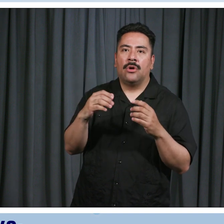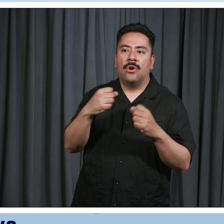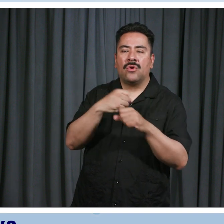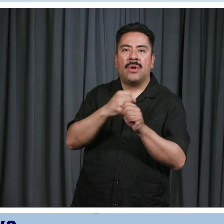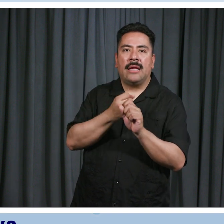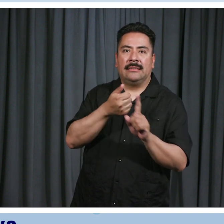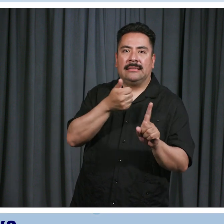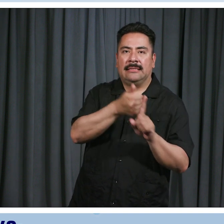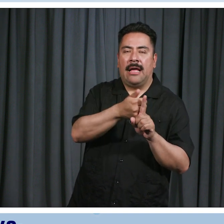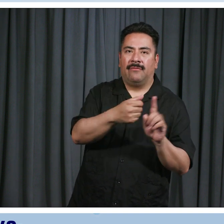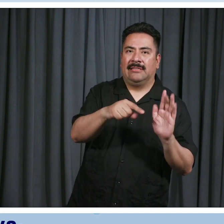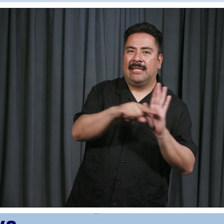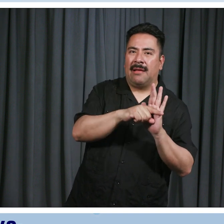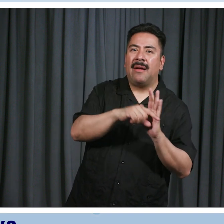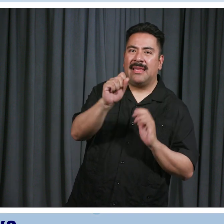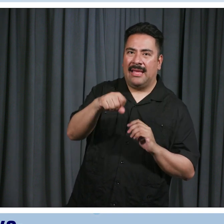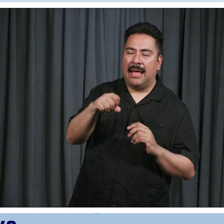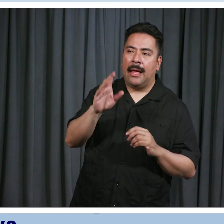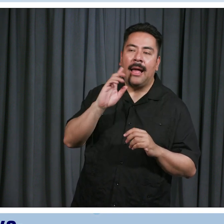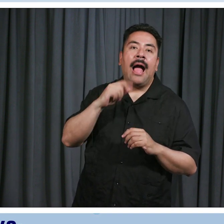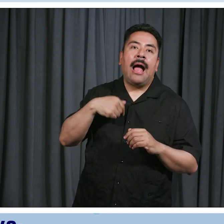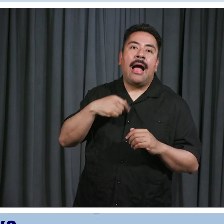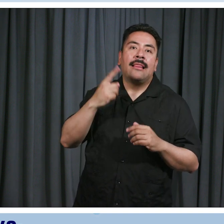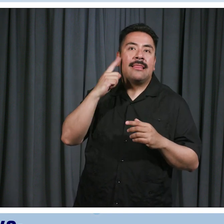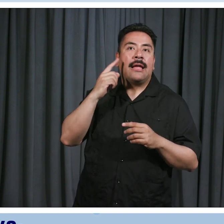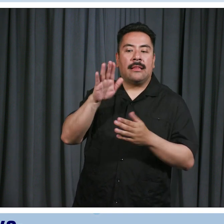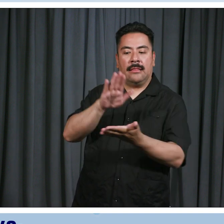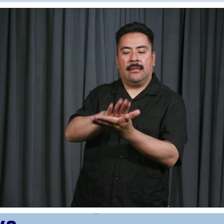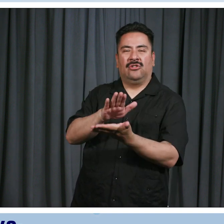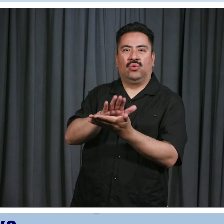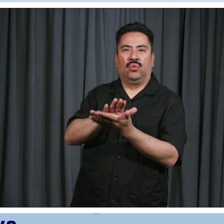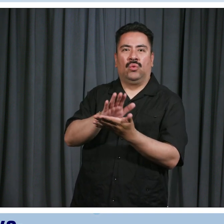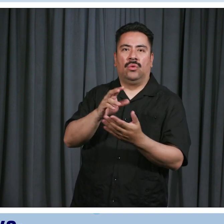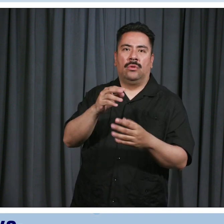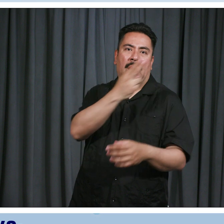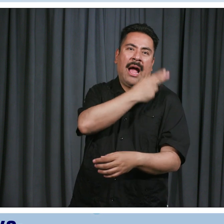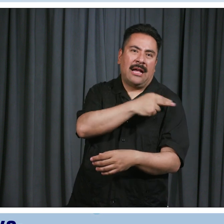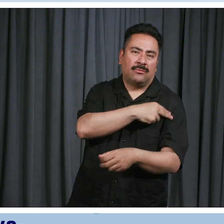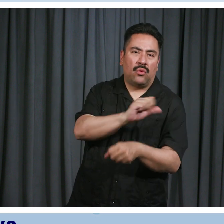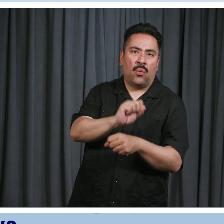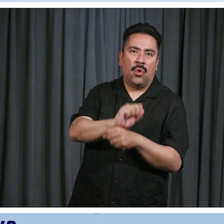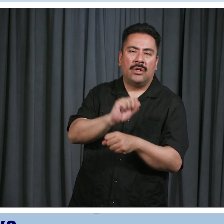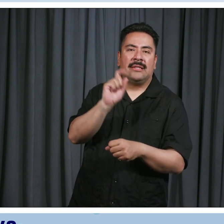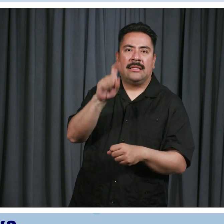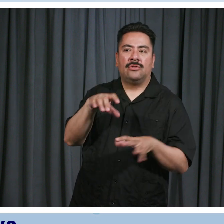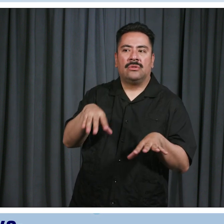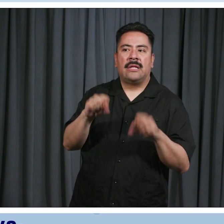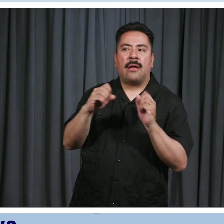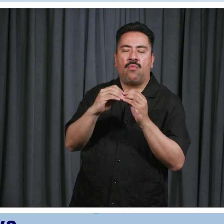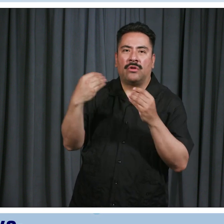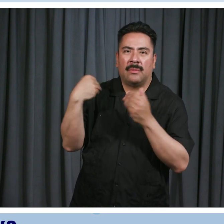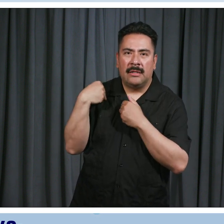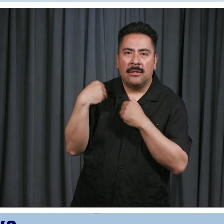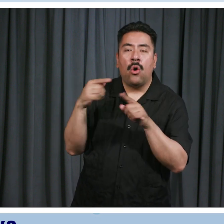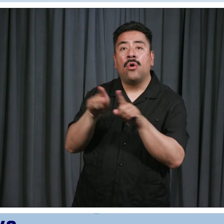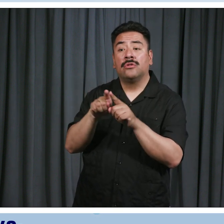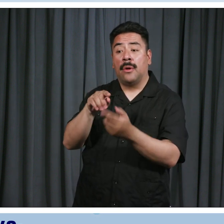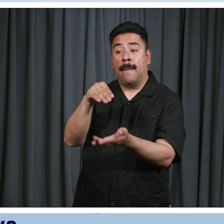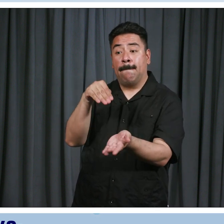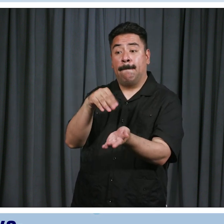self-stigma too. So yeah, I would say the institution needs to take responsibility. I also think that medical schools need to